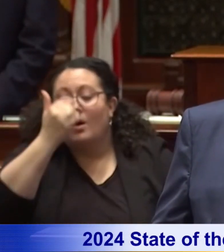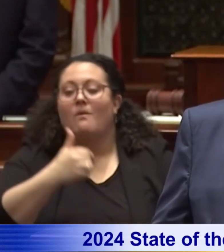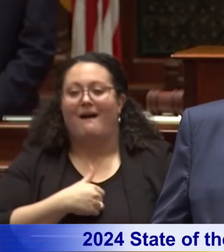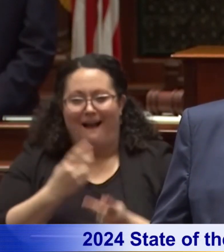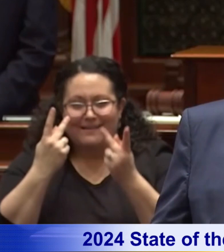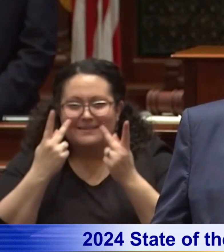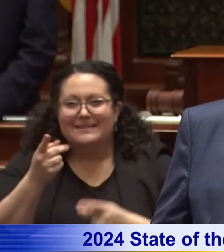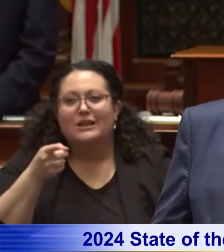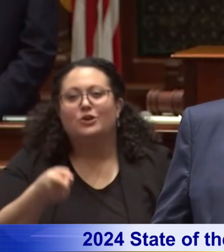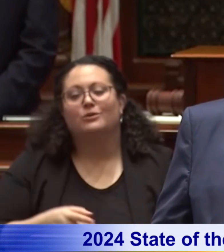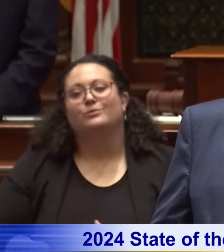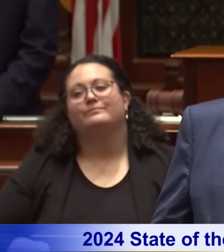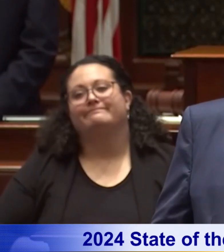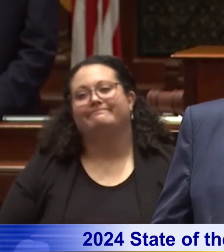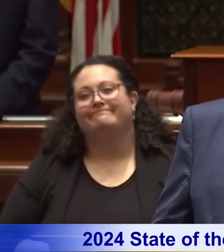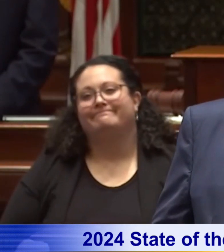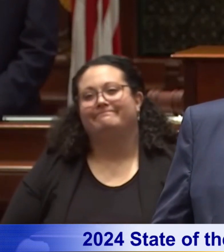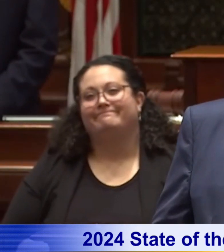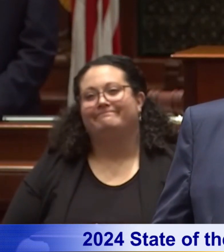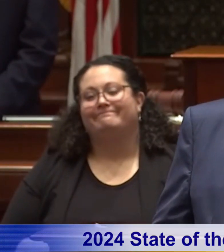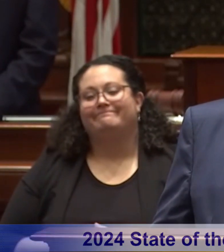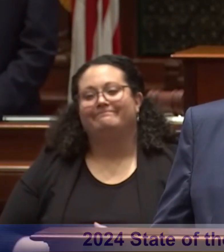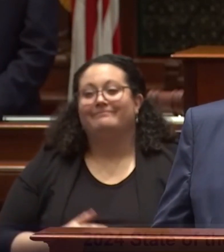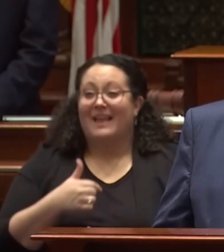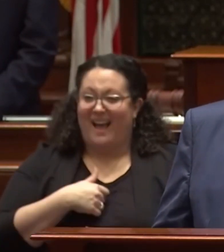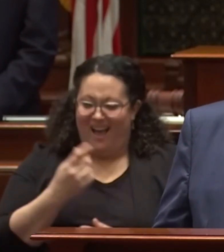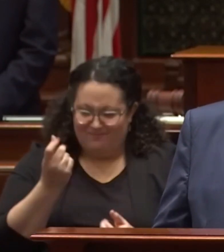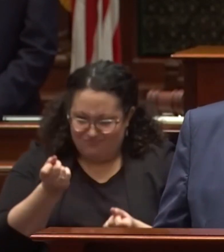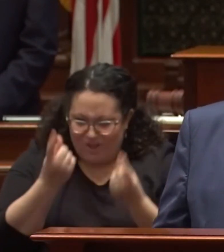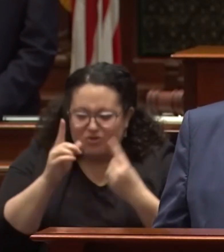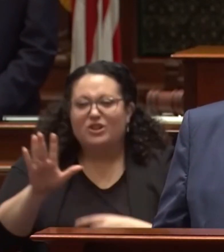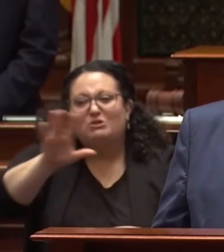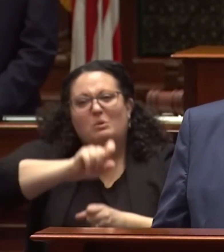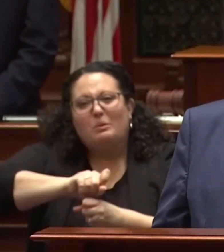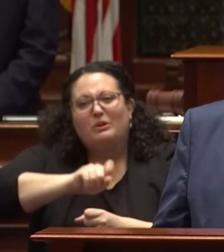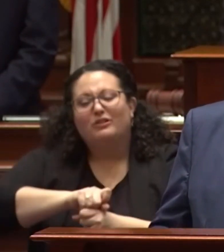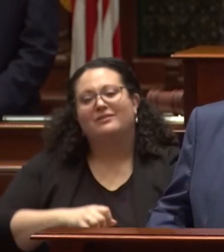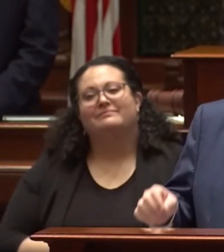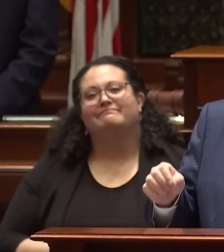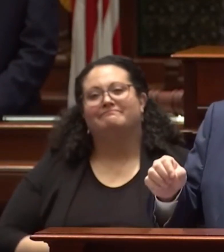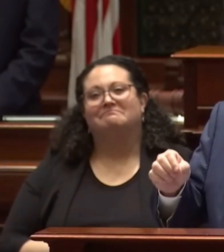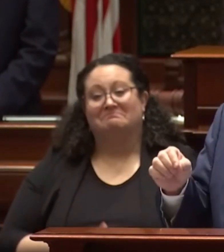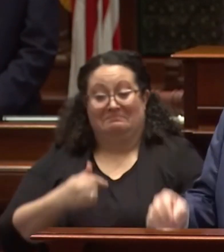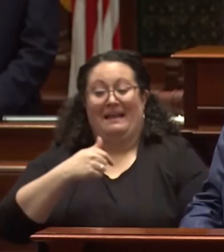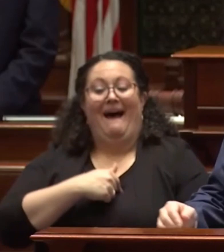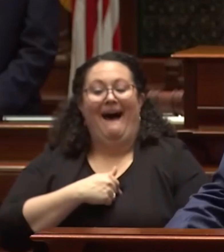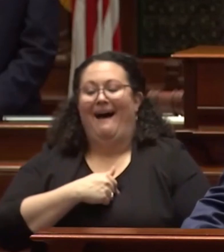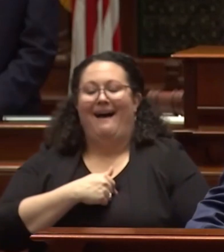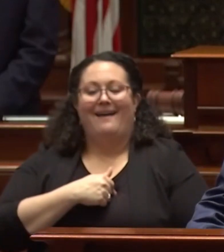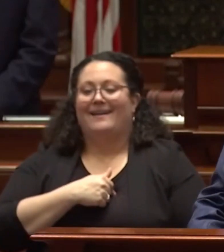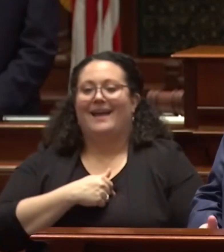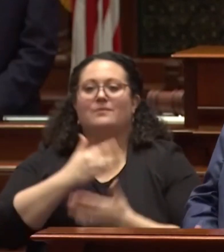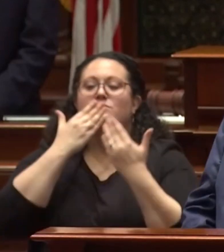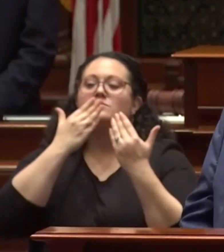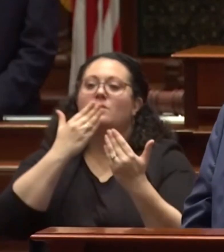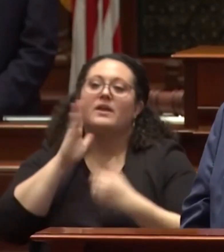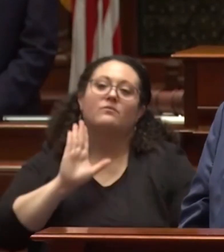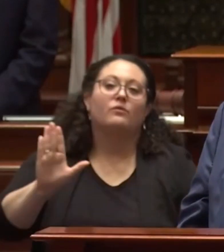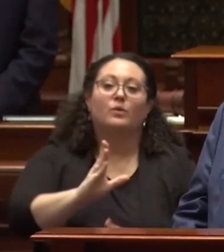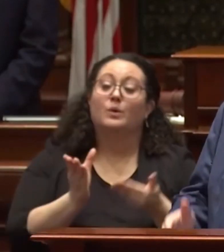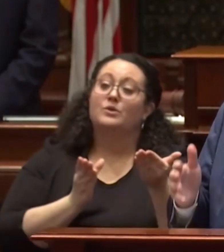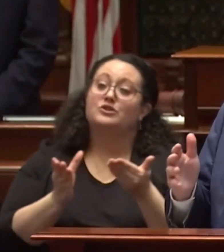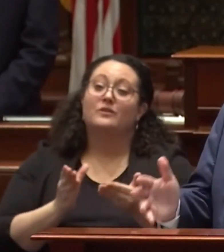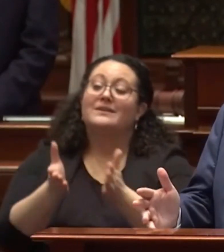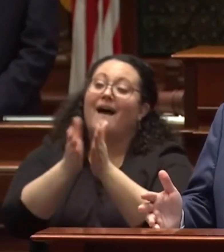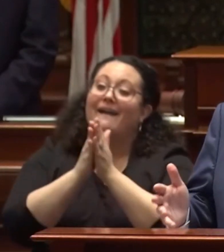I see them and that I see their work. and that I am incredibly grateful for their